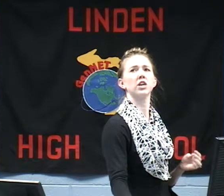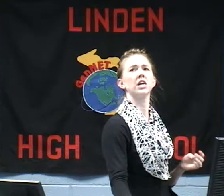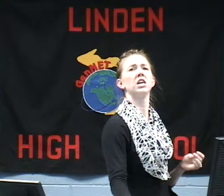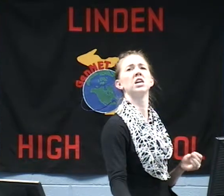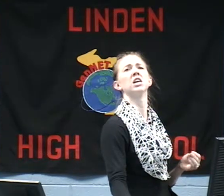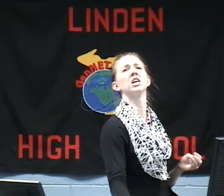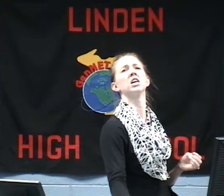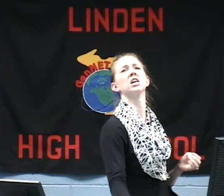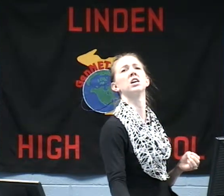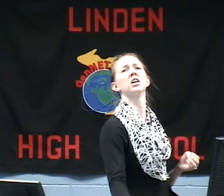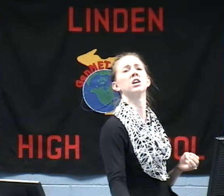Ashley?